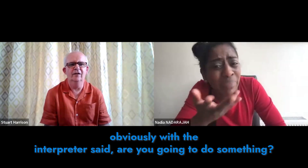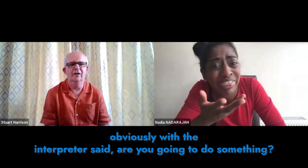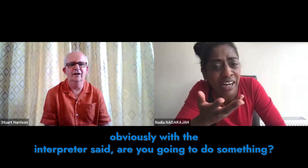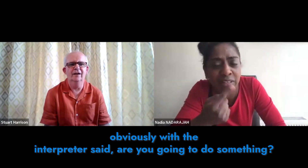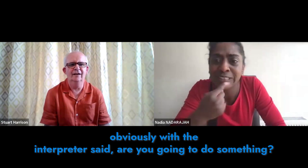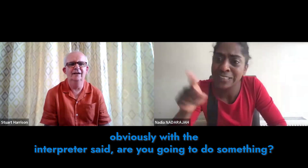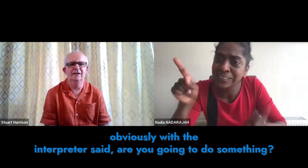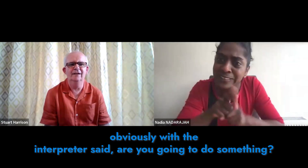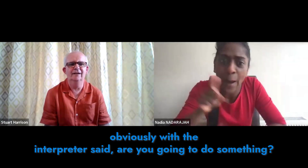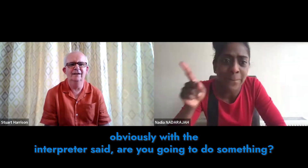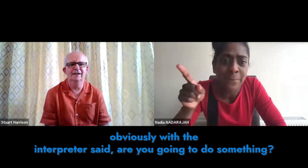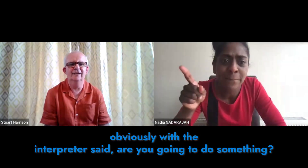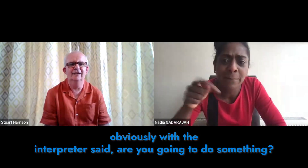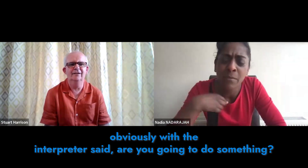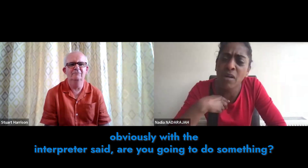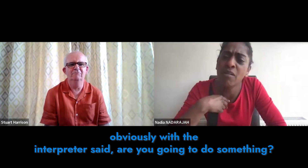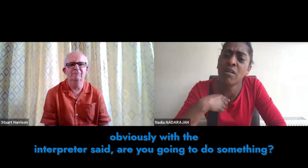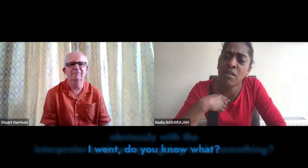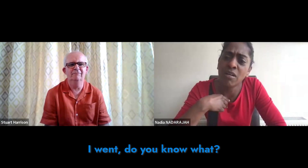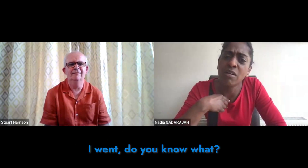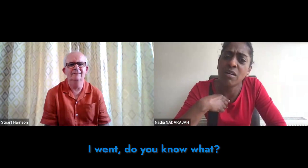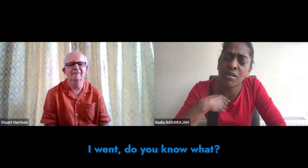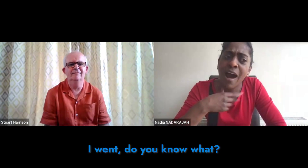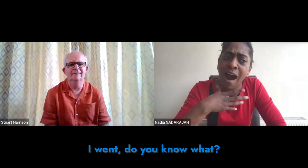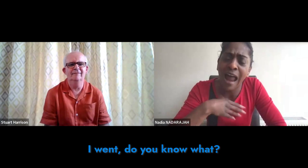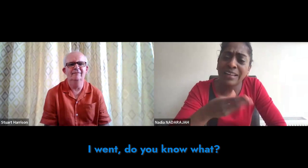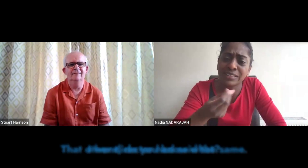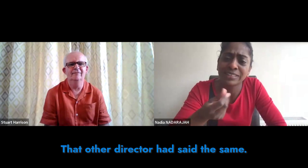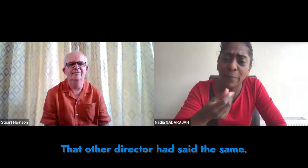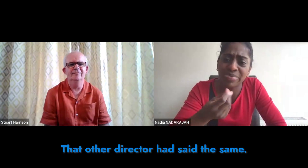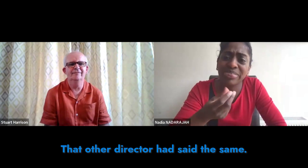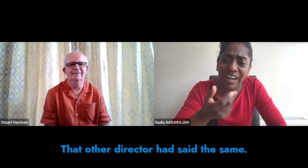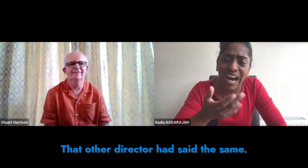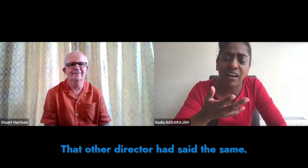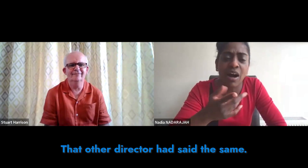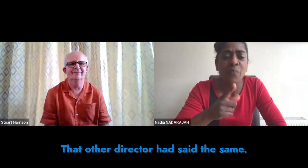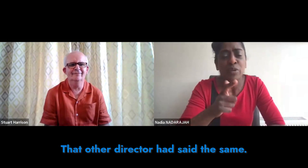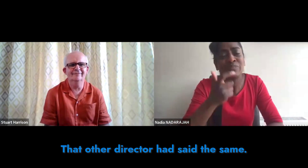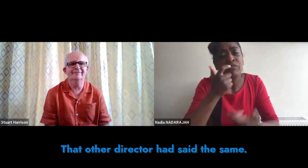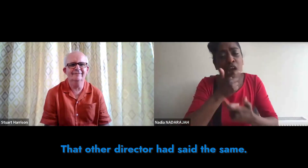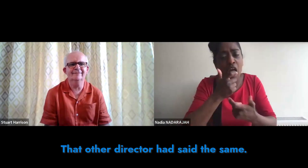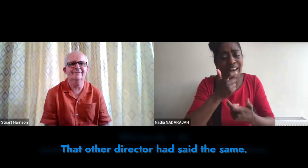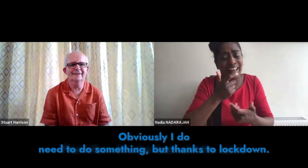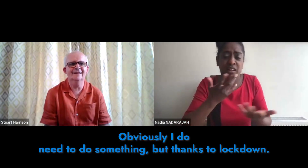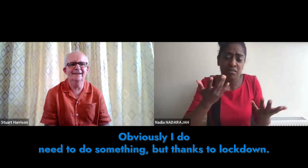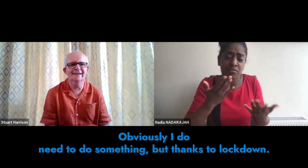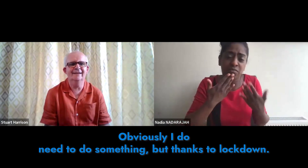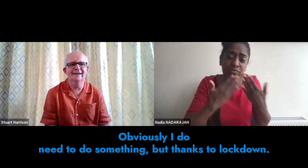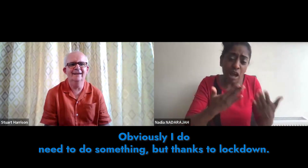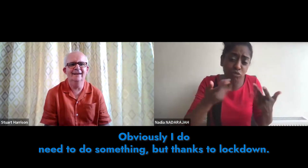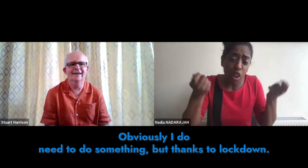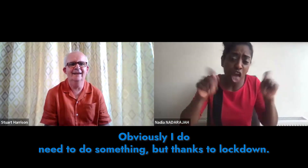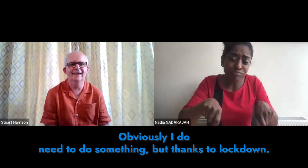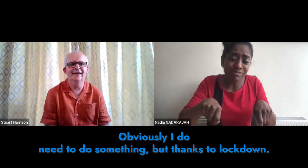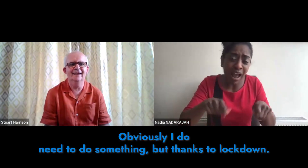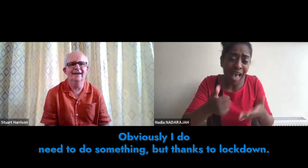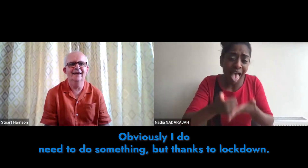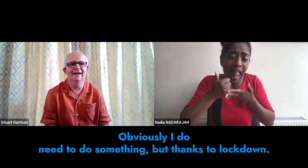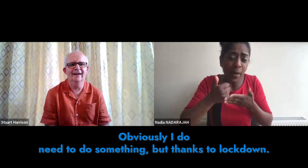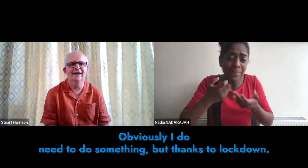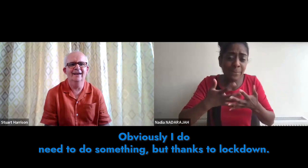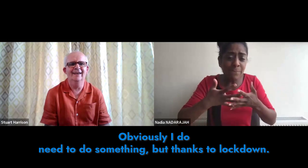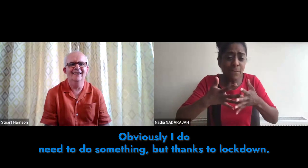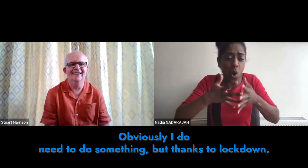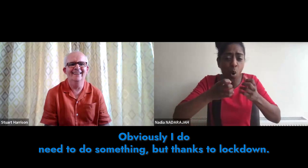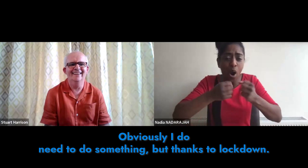obviously with an interpreter, I said, are you going to do something? I went, do you know what? That other director had said the same. Obviously, I do need to do